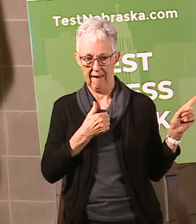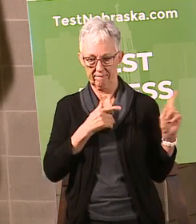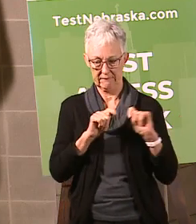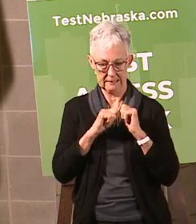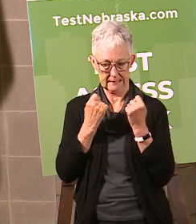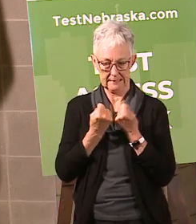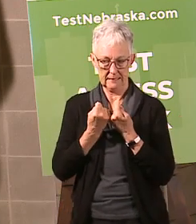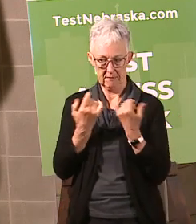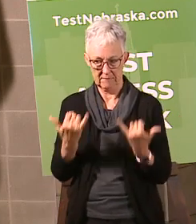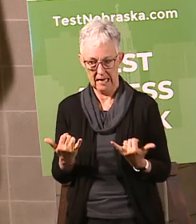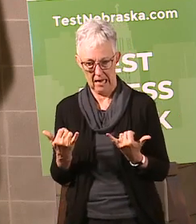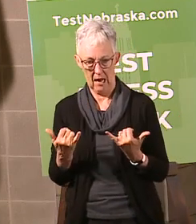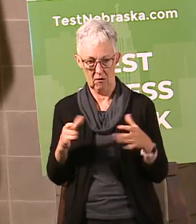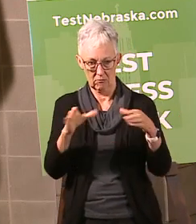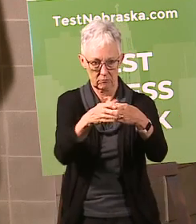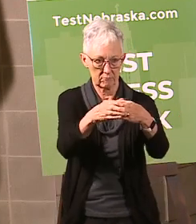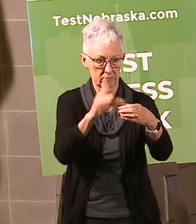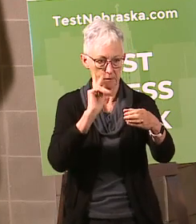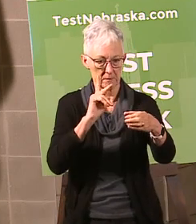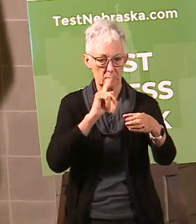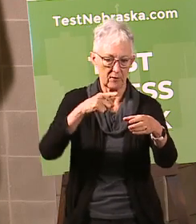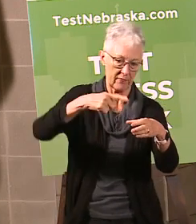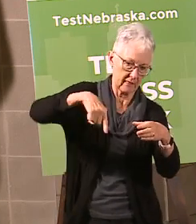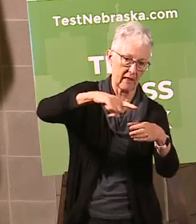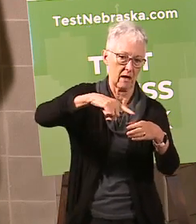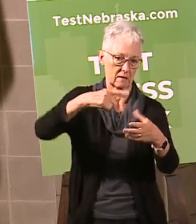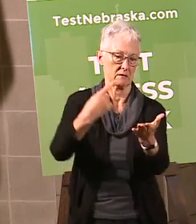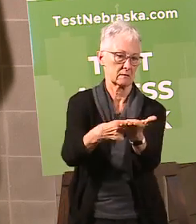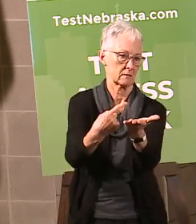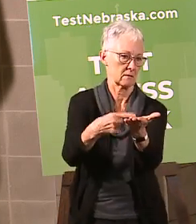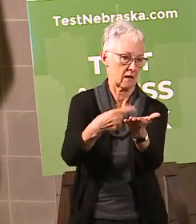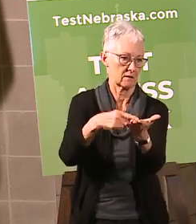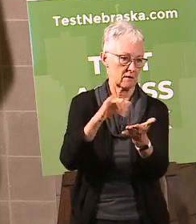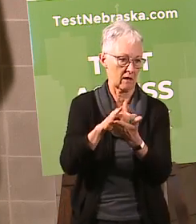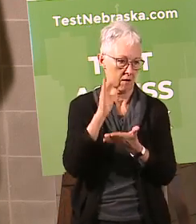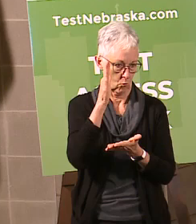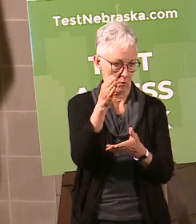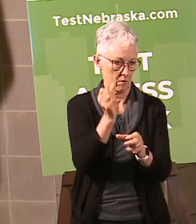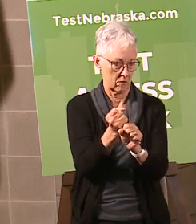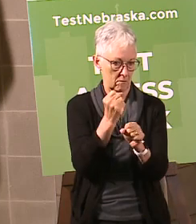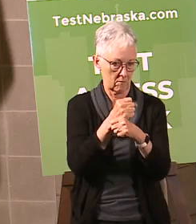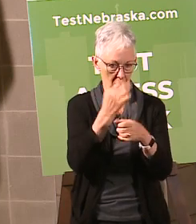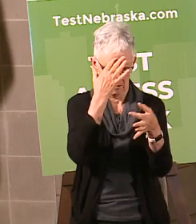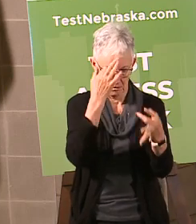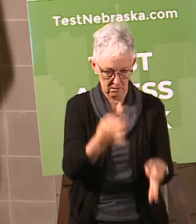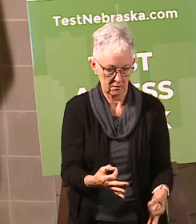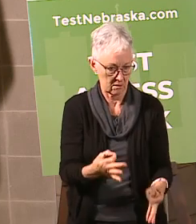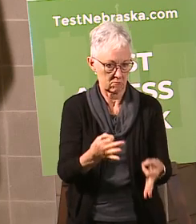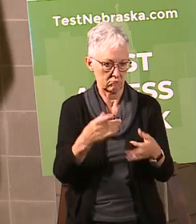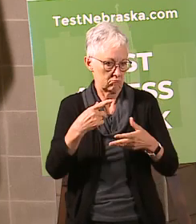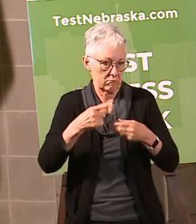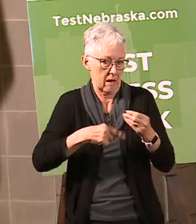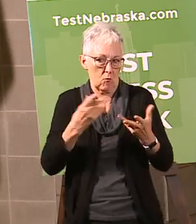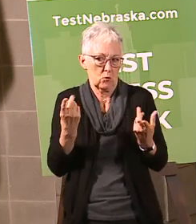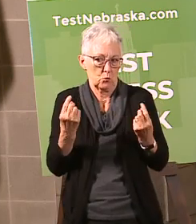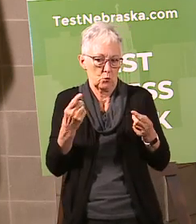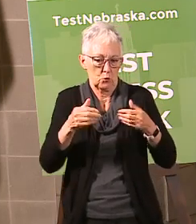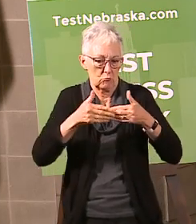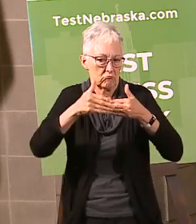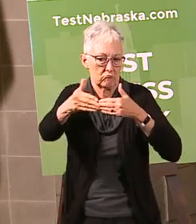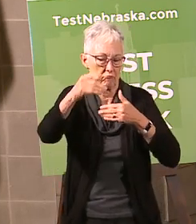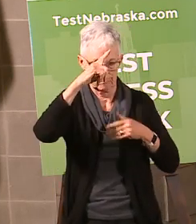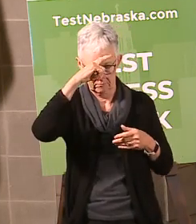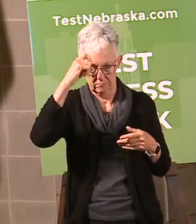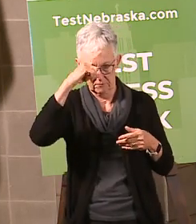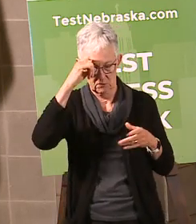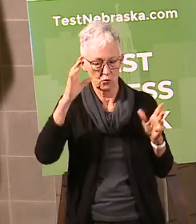reviewing kind of the issues around county fairs and other larger gatherings as we look further into the summer to come up with some guidance on that. So I'd say stay